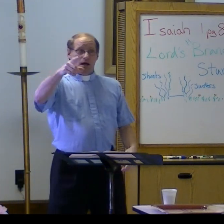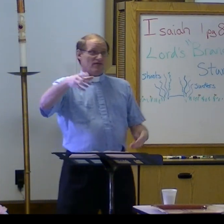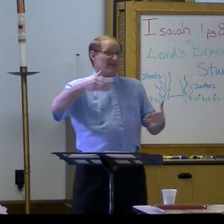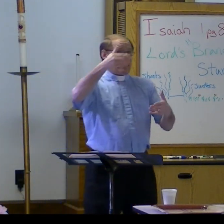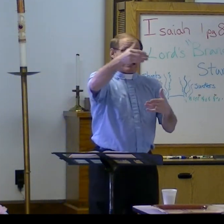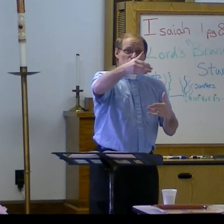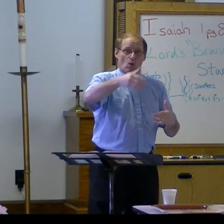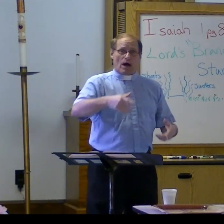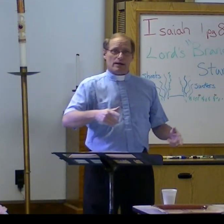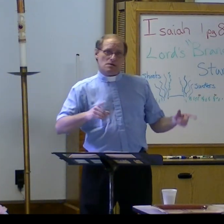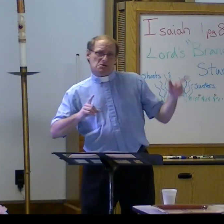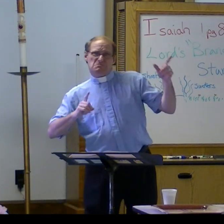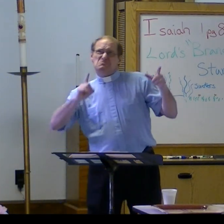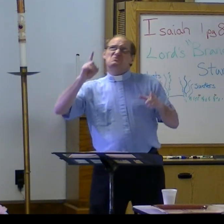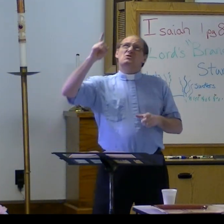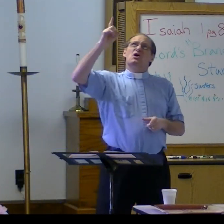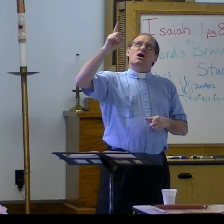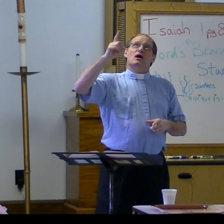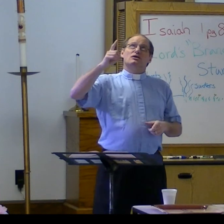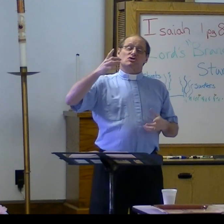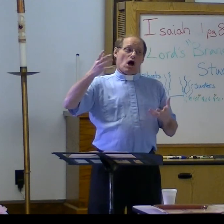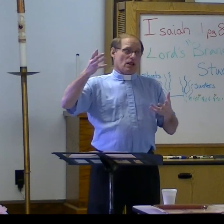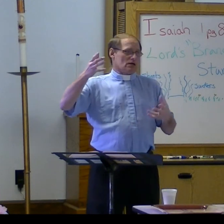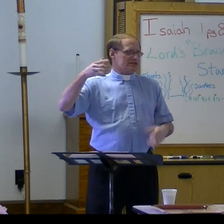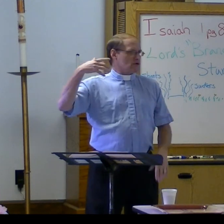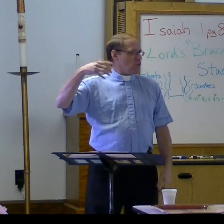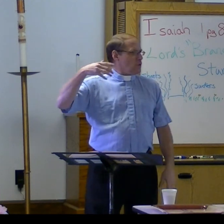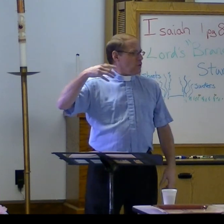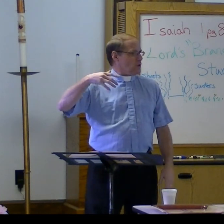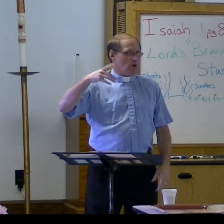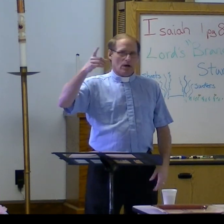The next one, tallest,